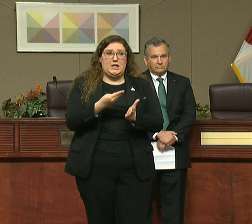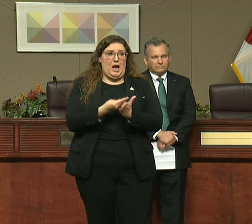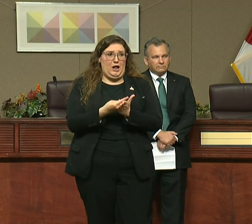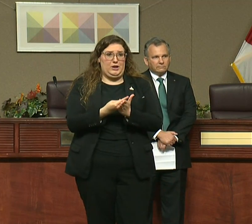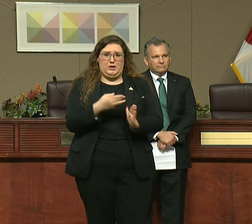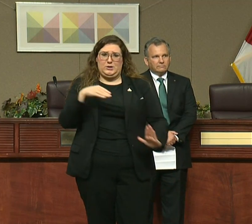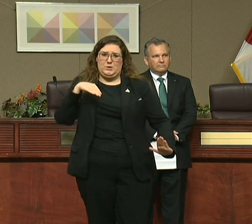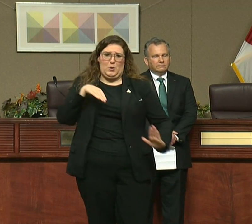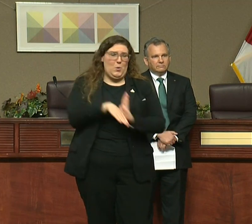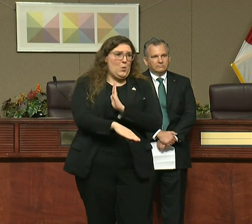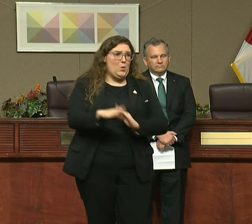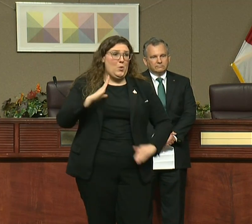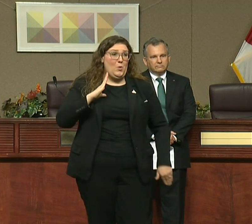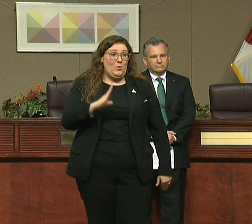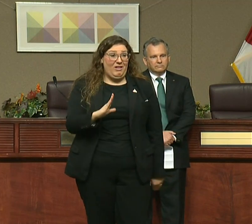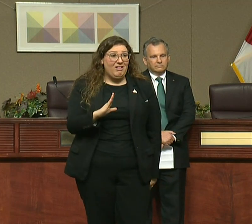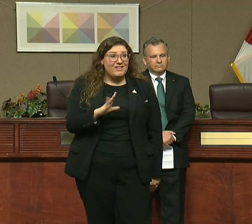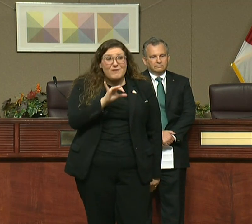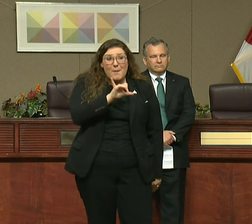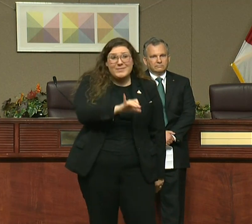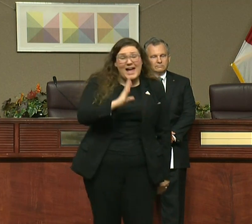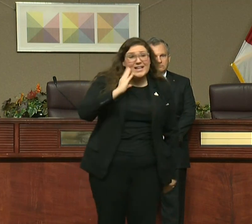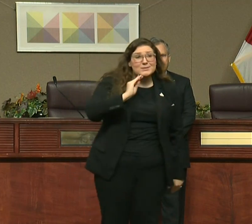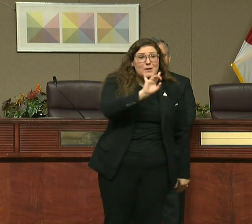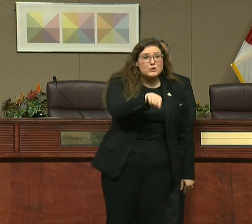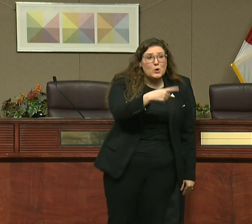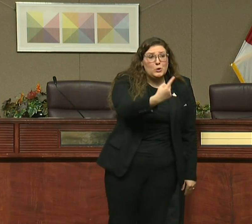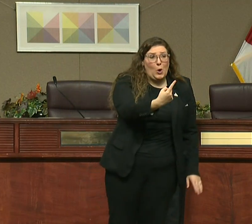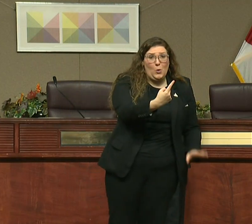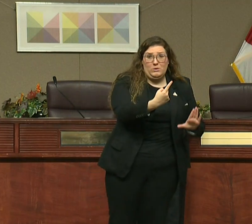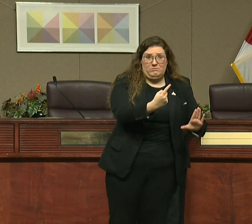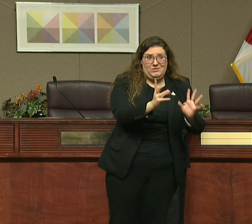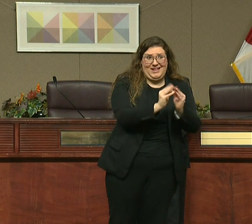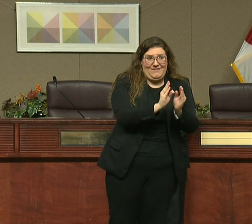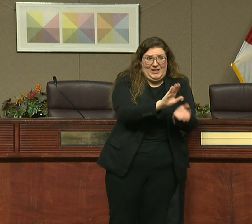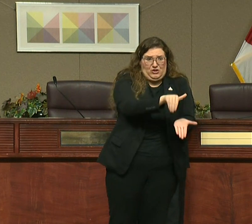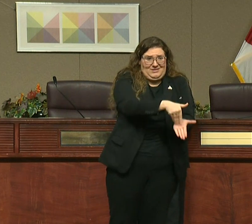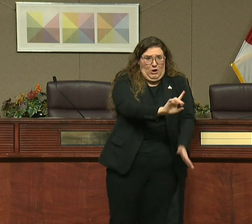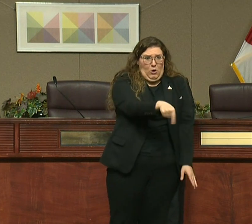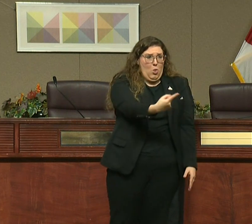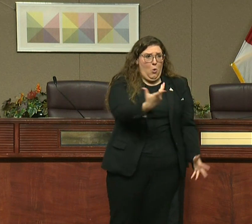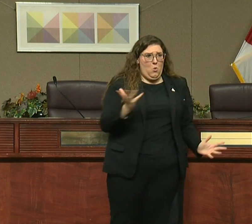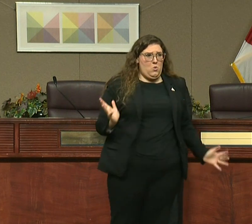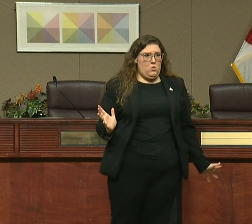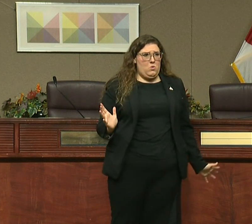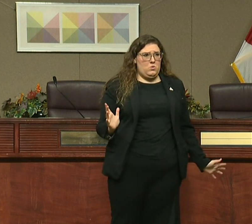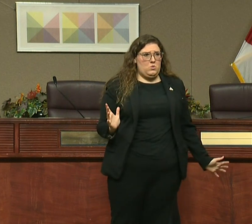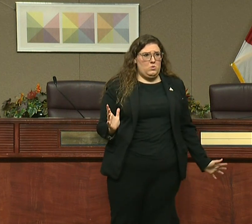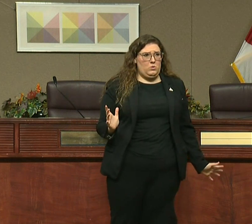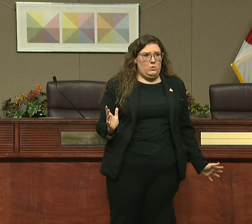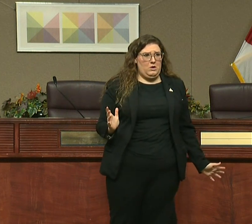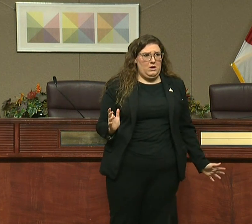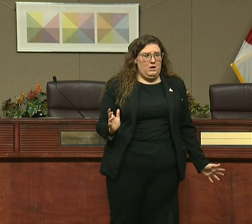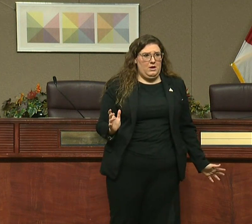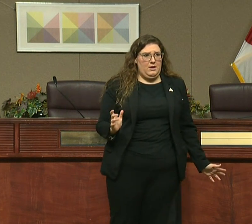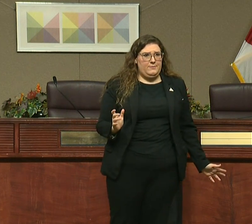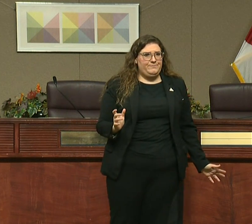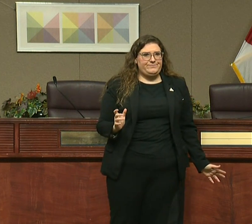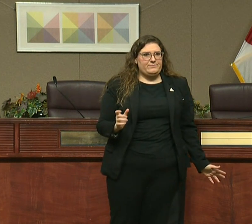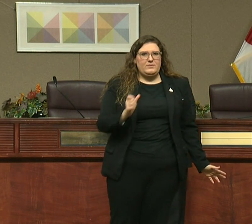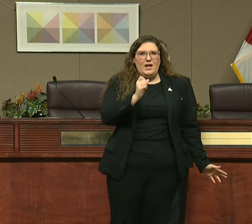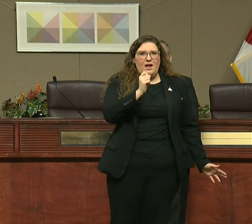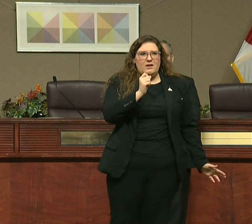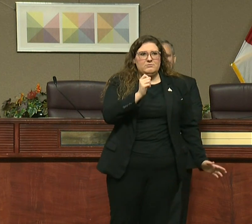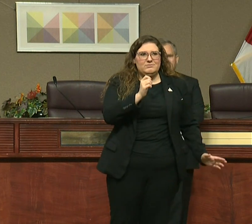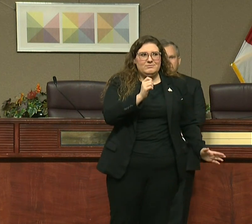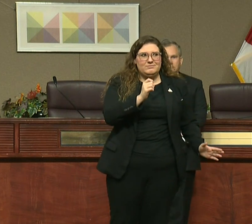that alone, not counting the other impacts on other industries here